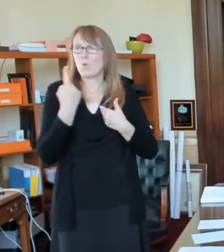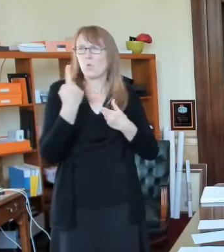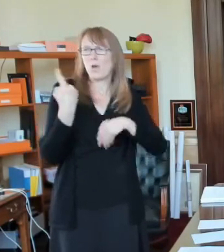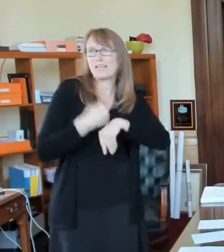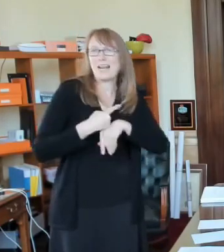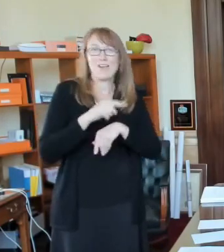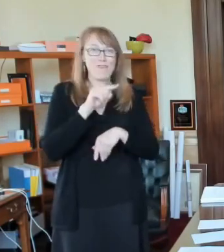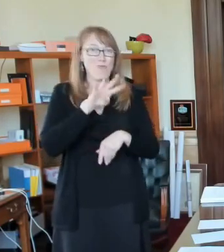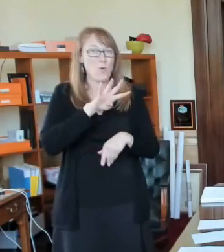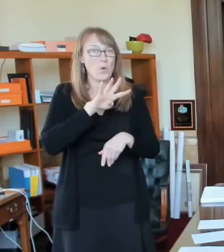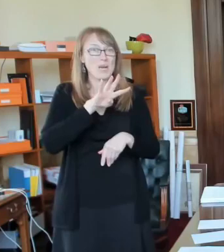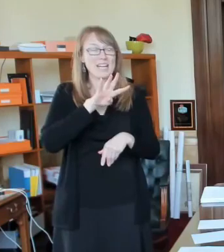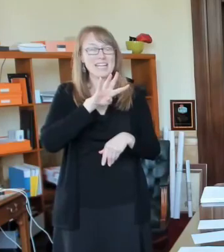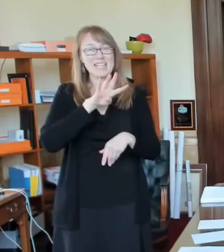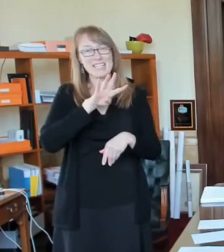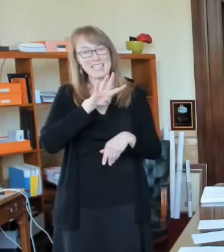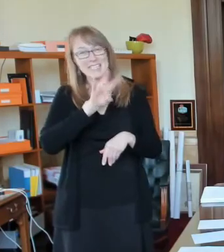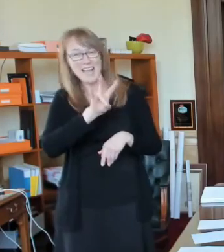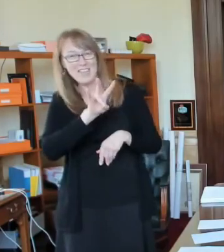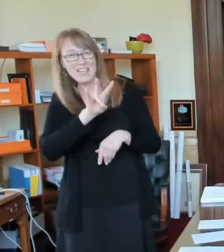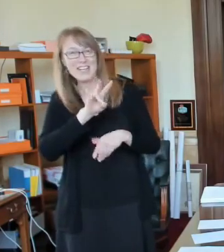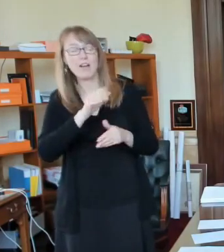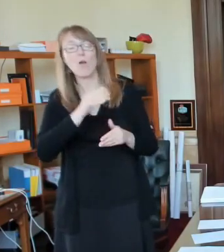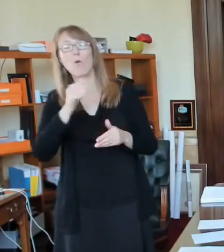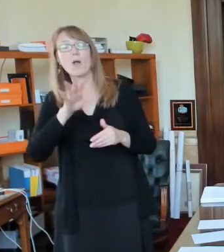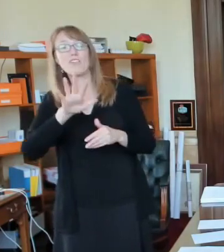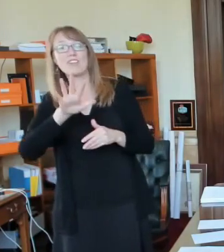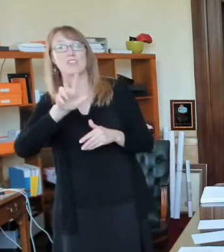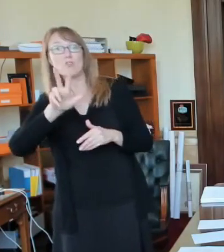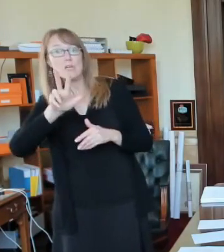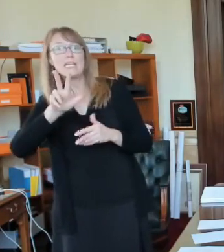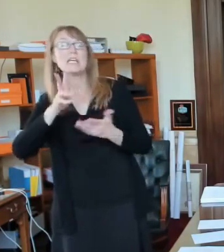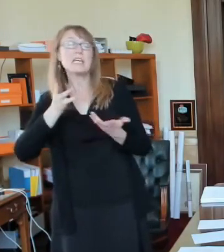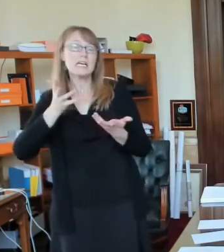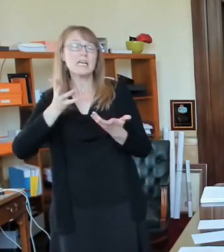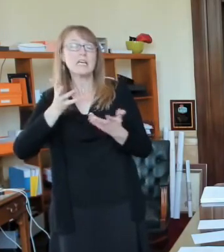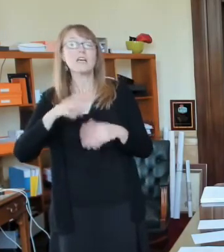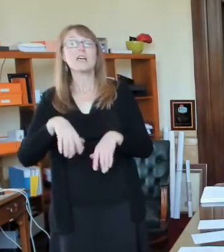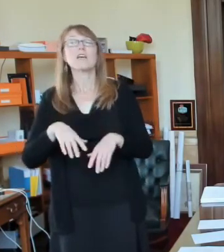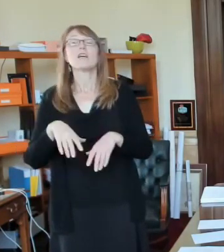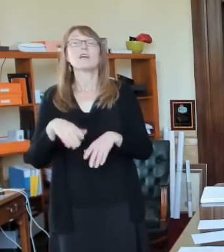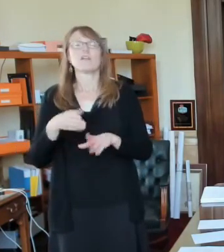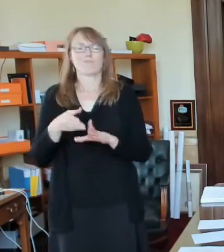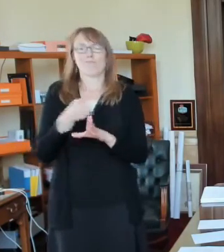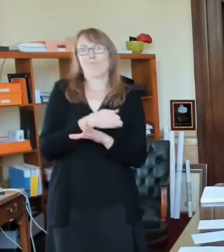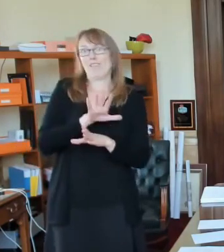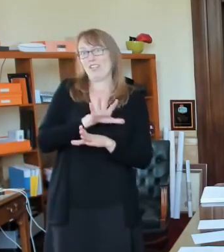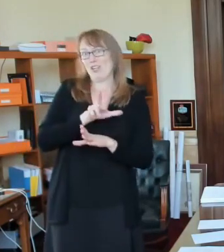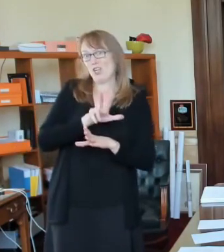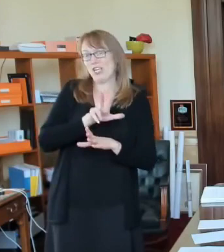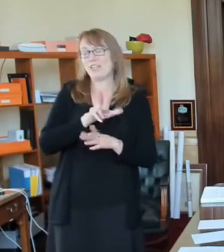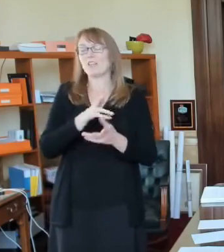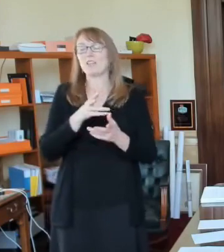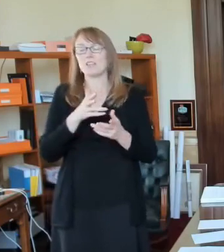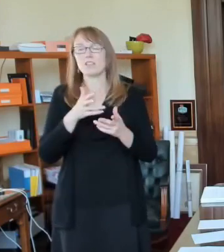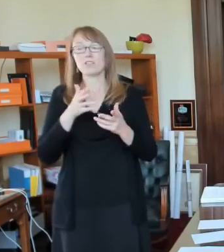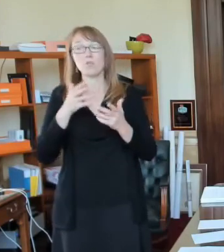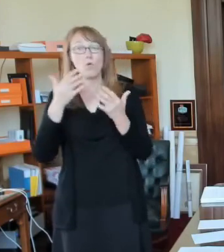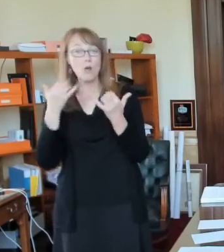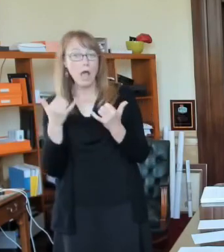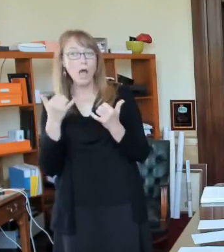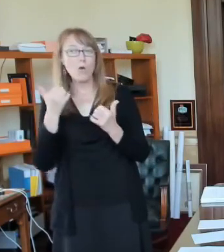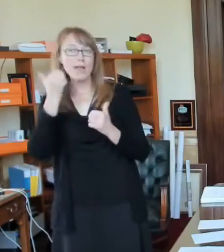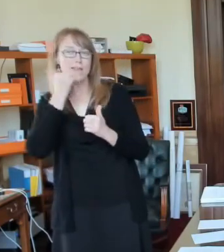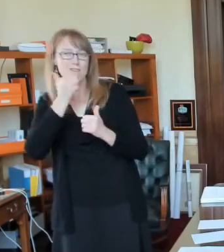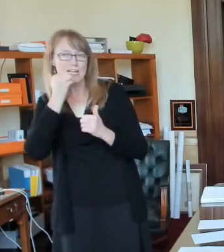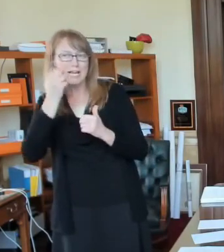So we are still seeing a downward trend, but as I said, we are concerned about the backlog of cases from these private